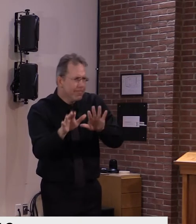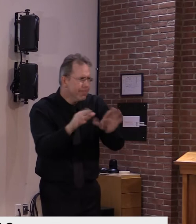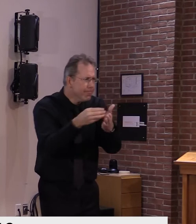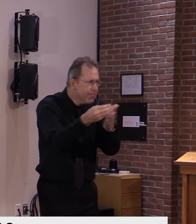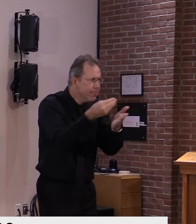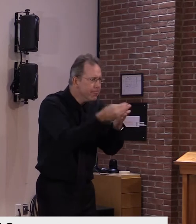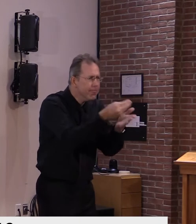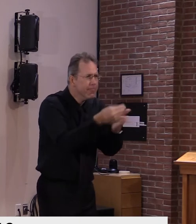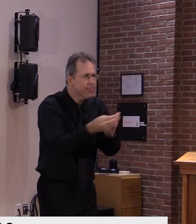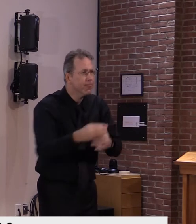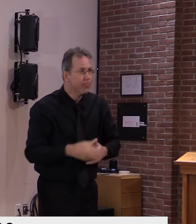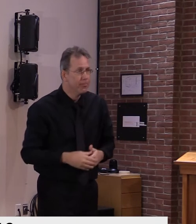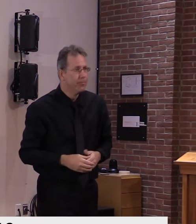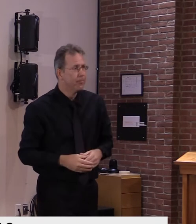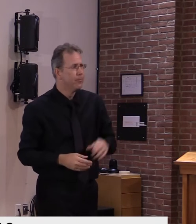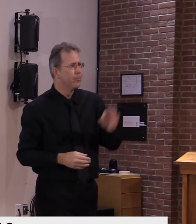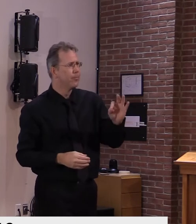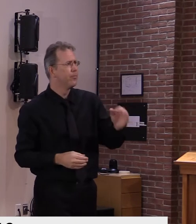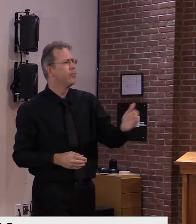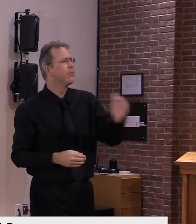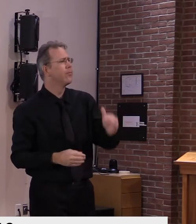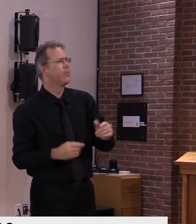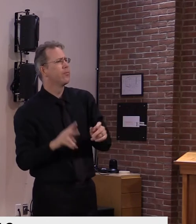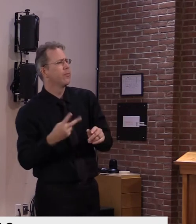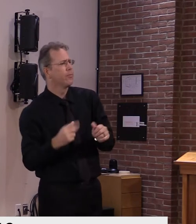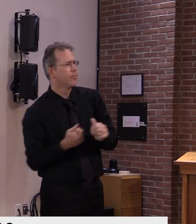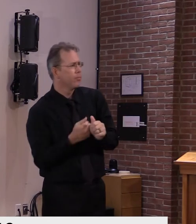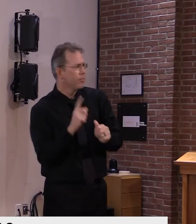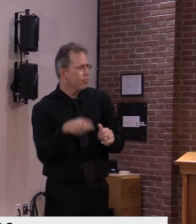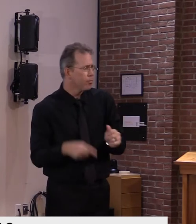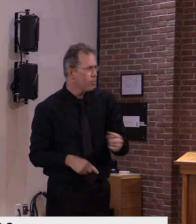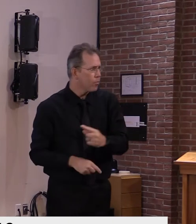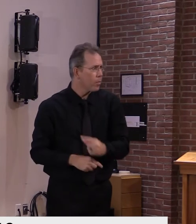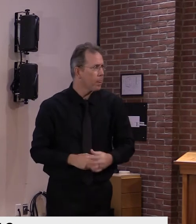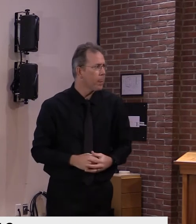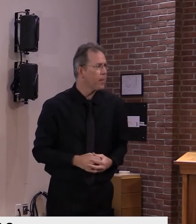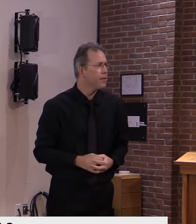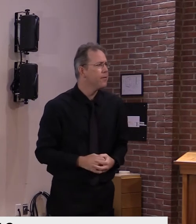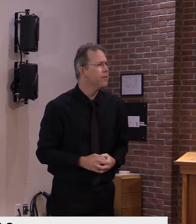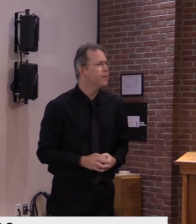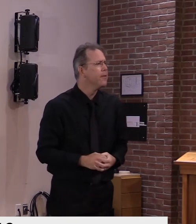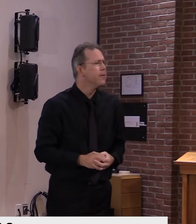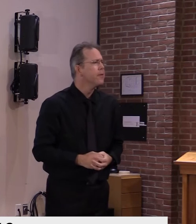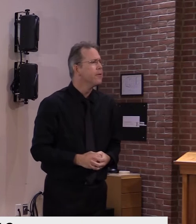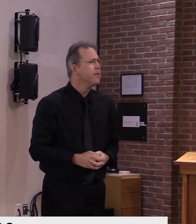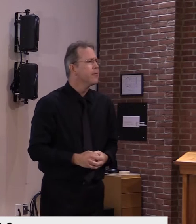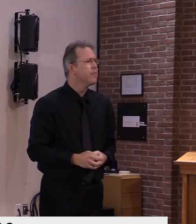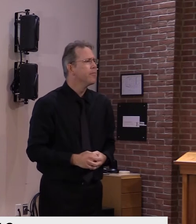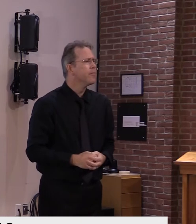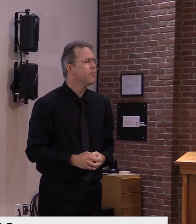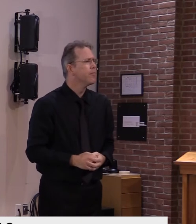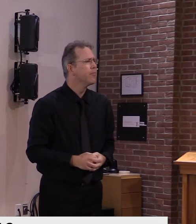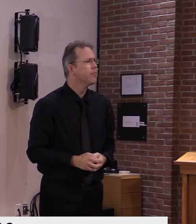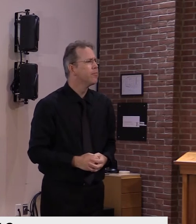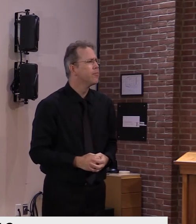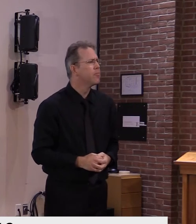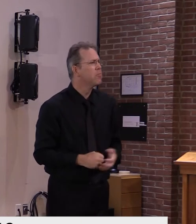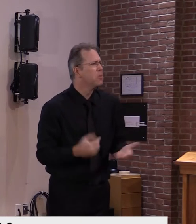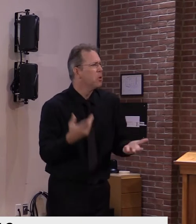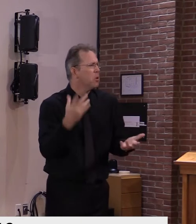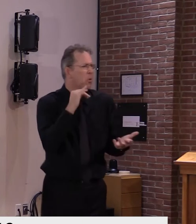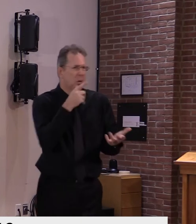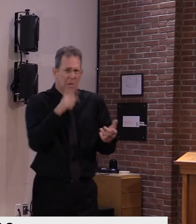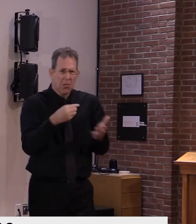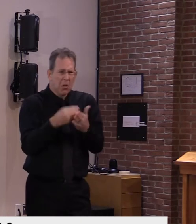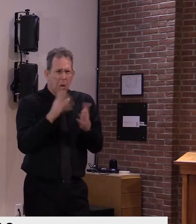you encouraging people to do more online shopping this year then, just because of the pandemic, to social assistance easier? I think what I am saying is we need to